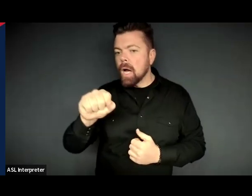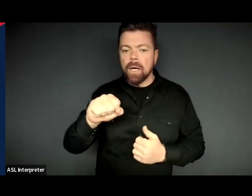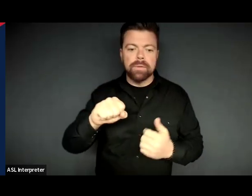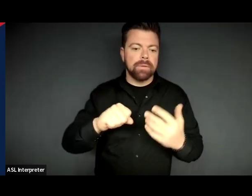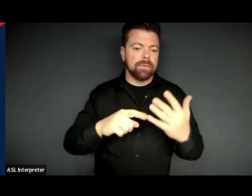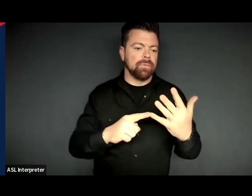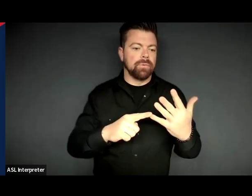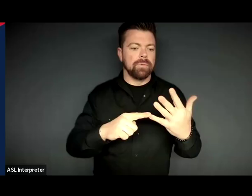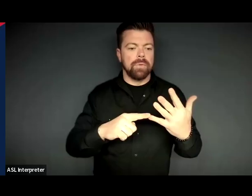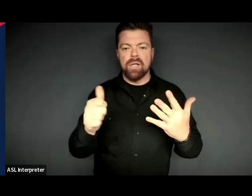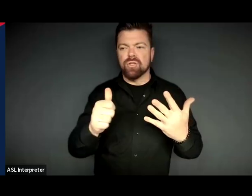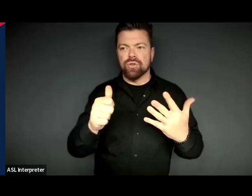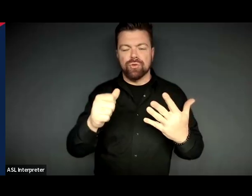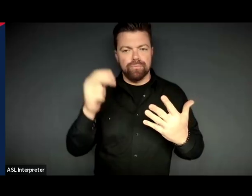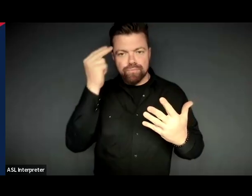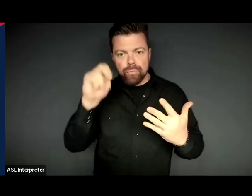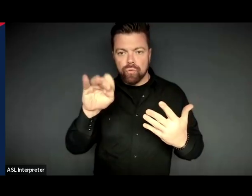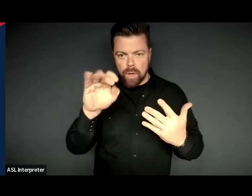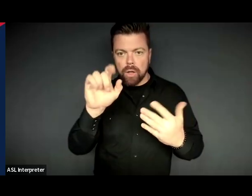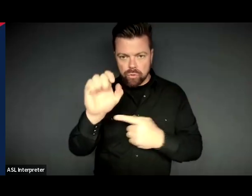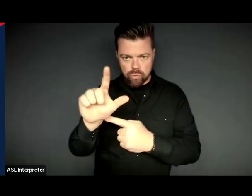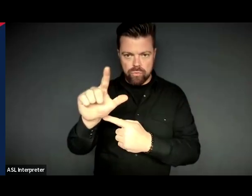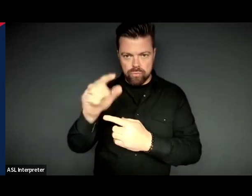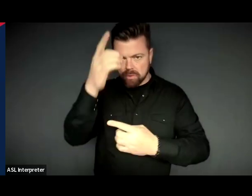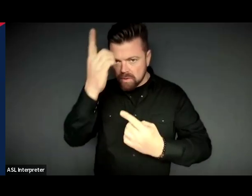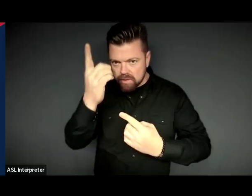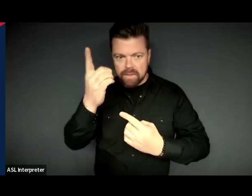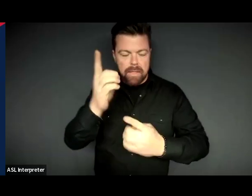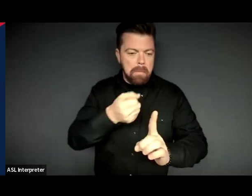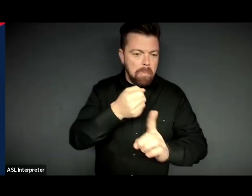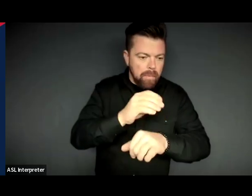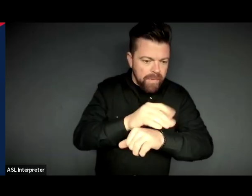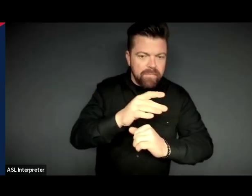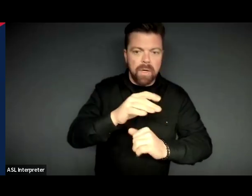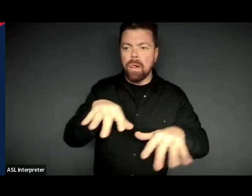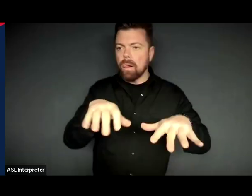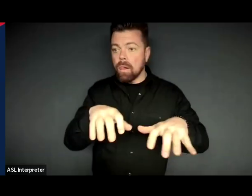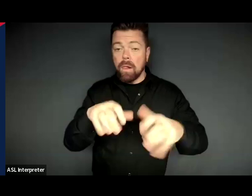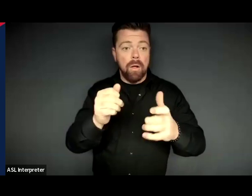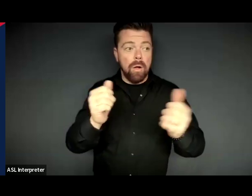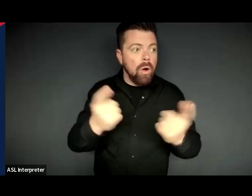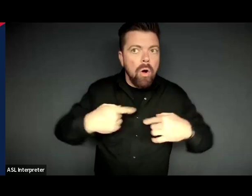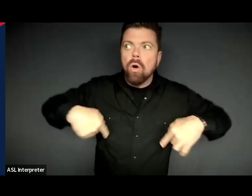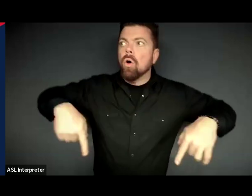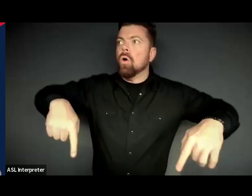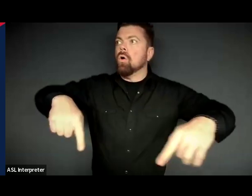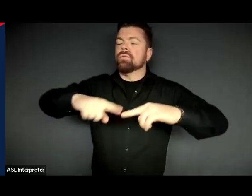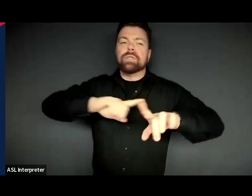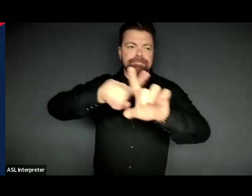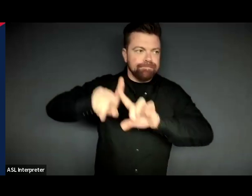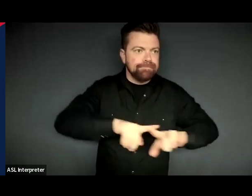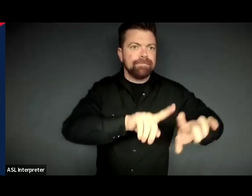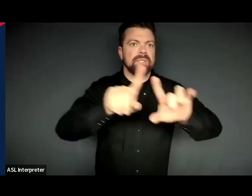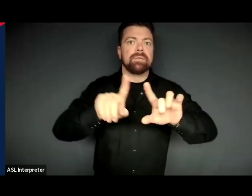be, a neurological disease that's caused your paralysis. Every single one of our insides of our bodies are just a little bit different too.